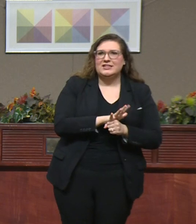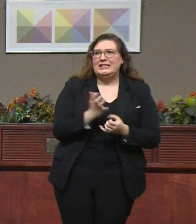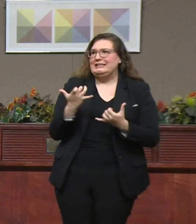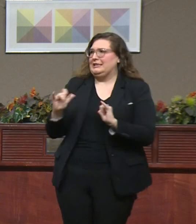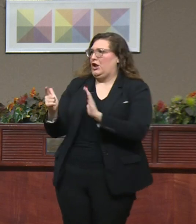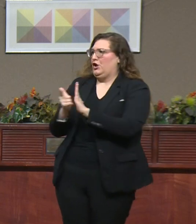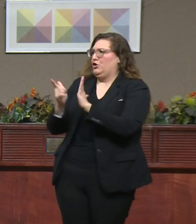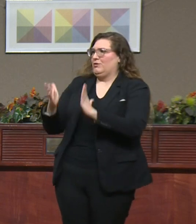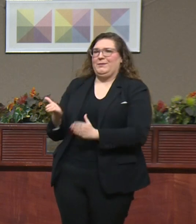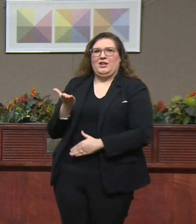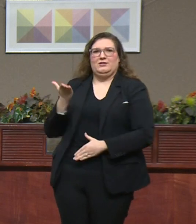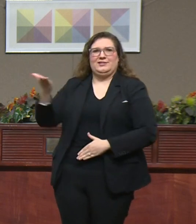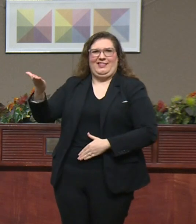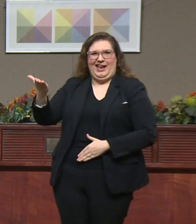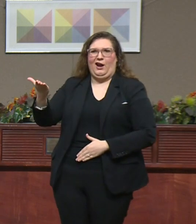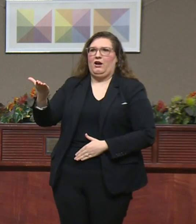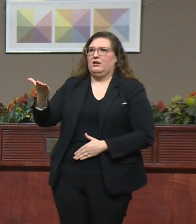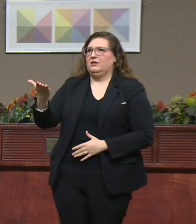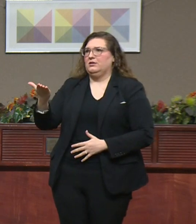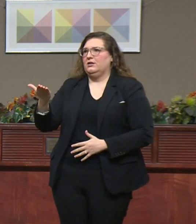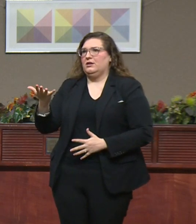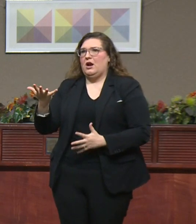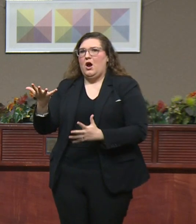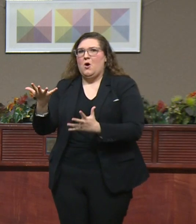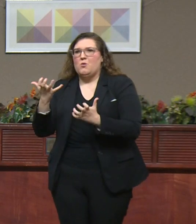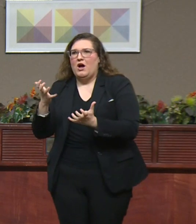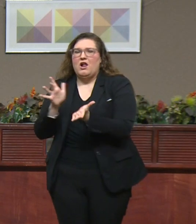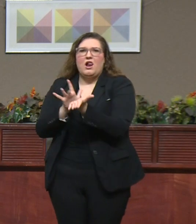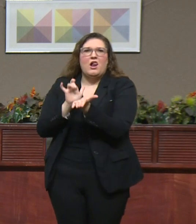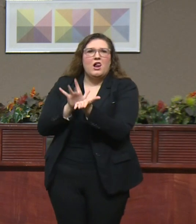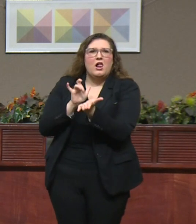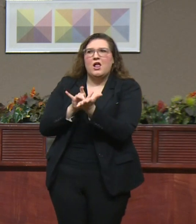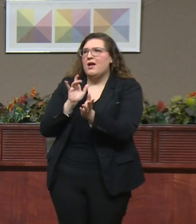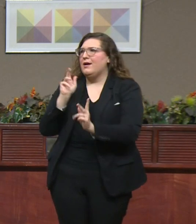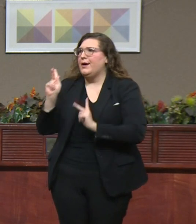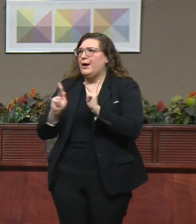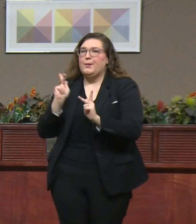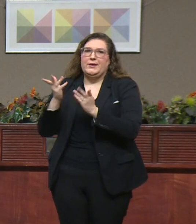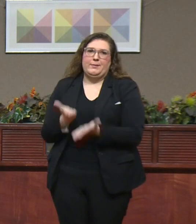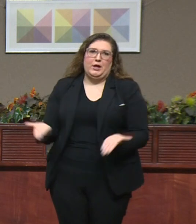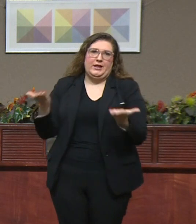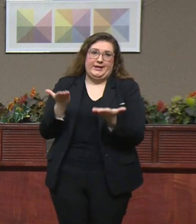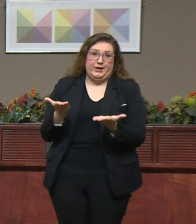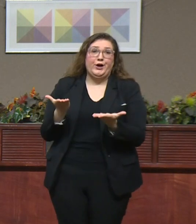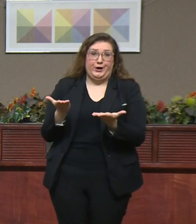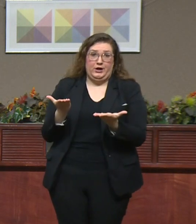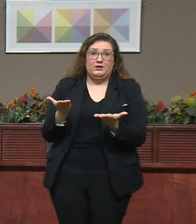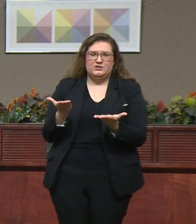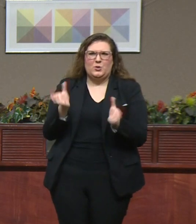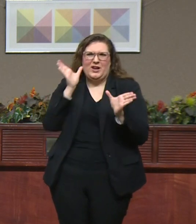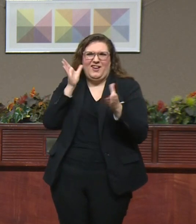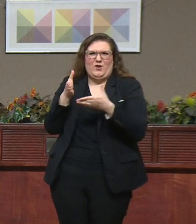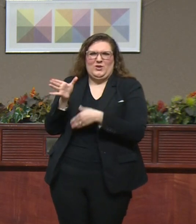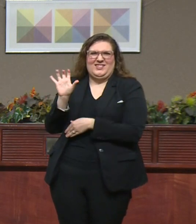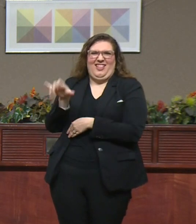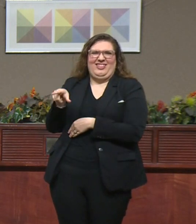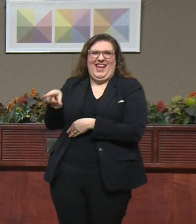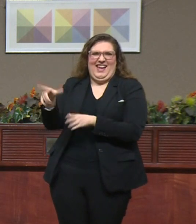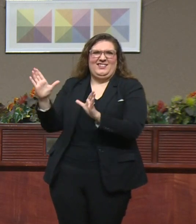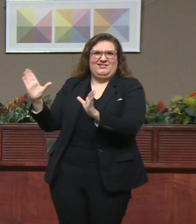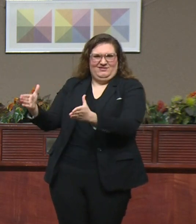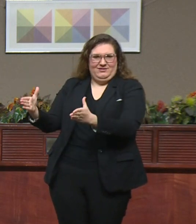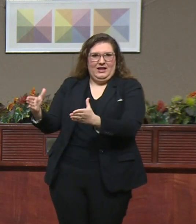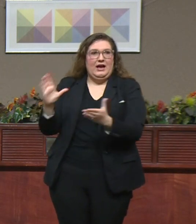and are out there wanting to victimize people in our community. So that's what we want to focus on. We'd rather not focus